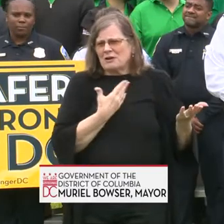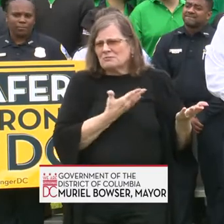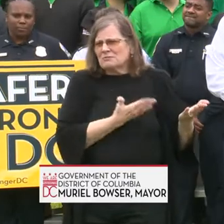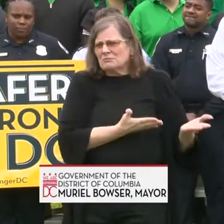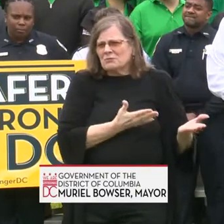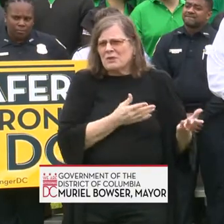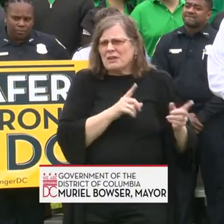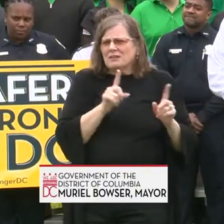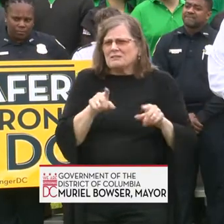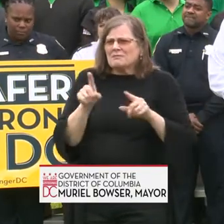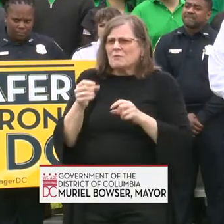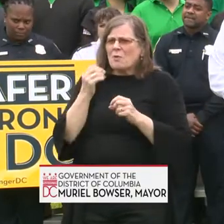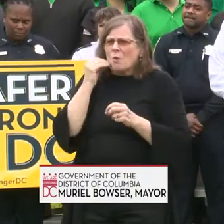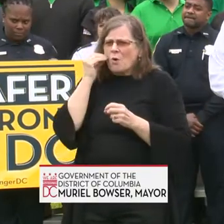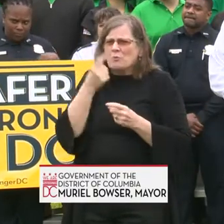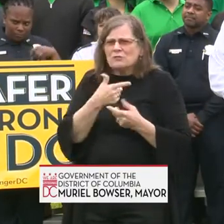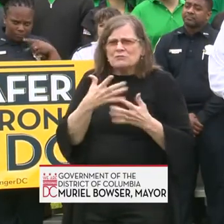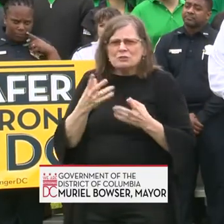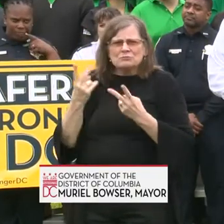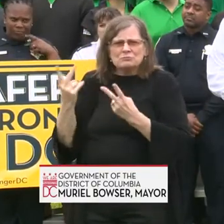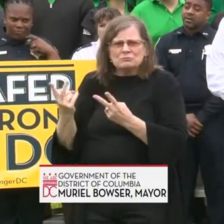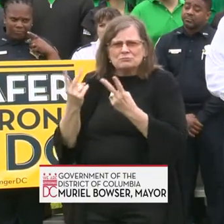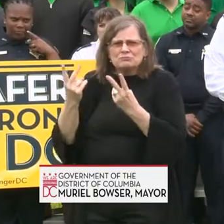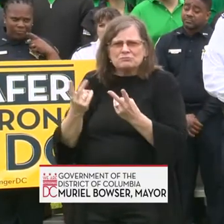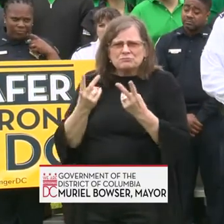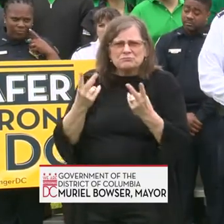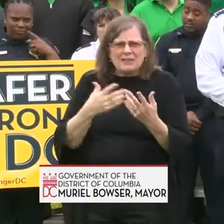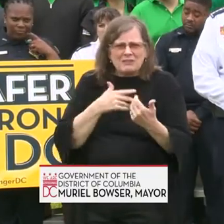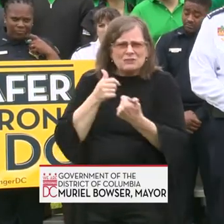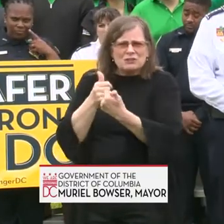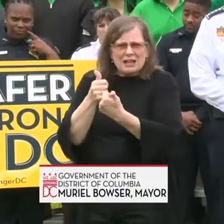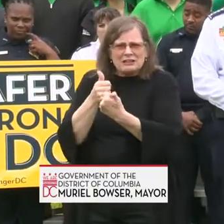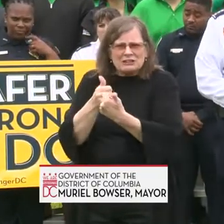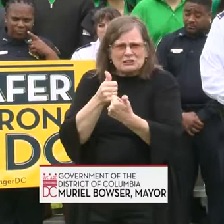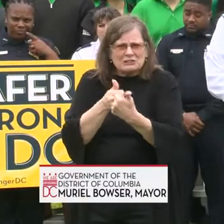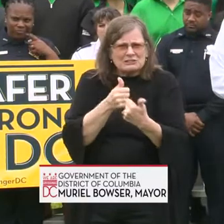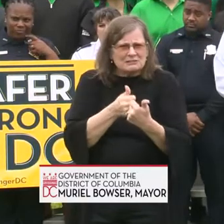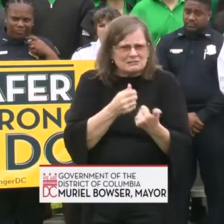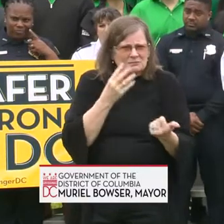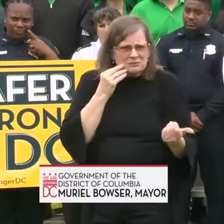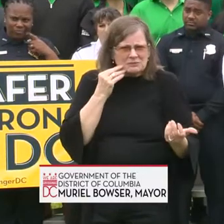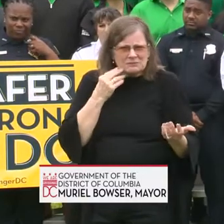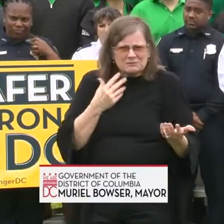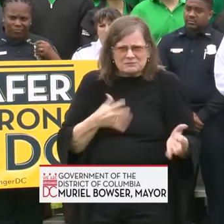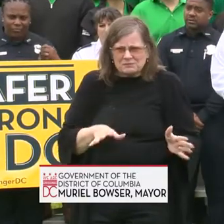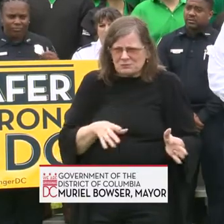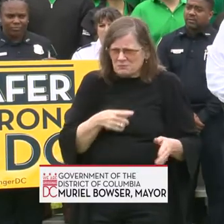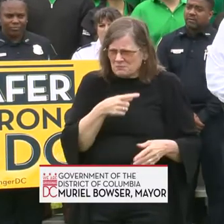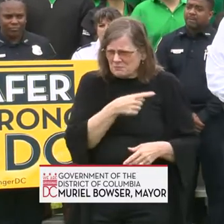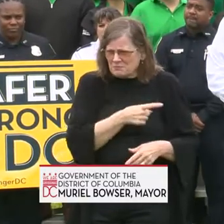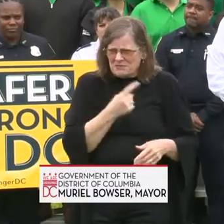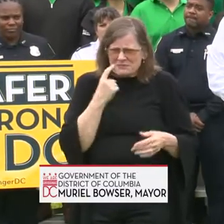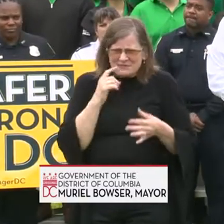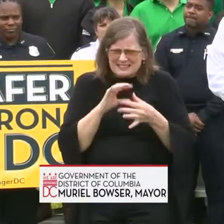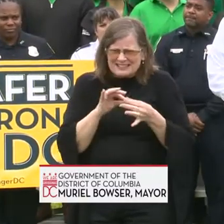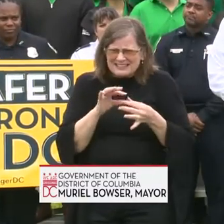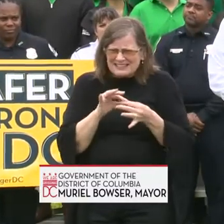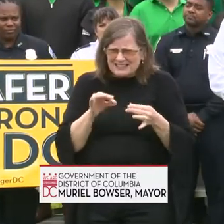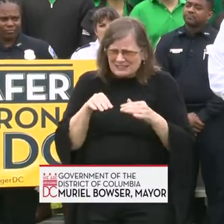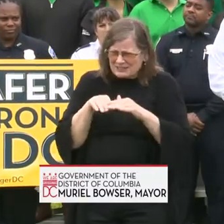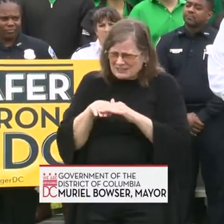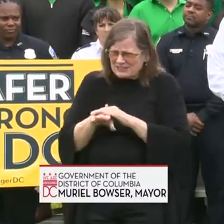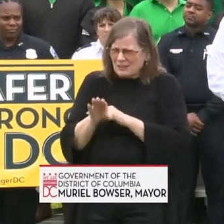where people have these kind of challenges? Where people have been. Did you say something about you want to go into homes, talk to